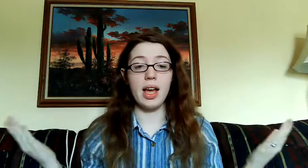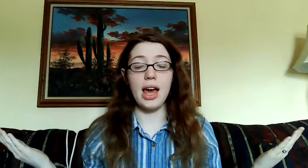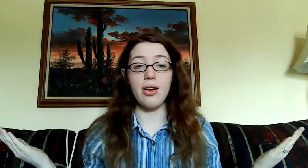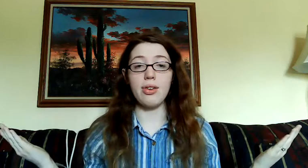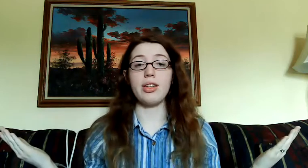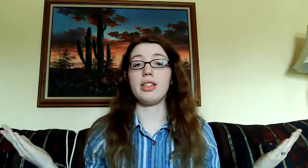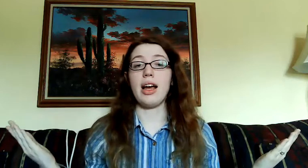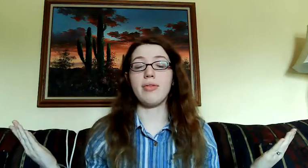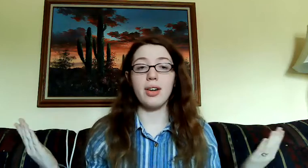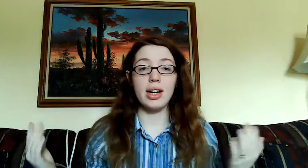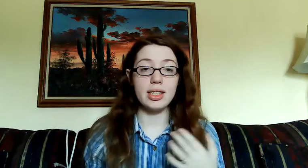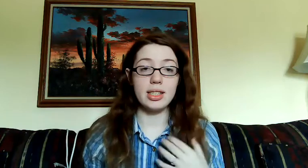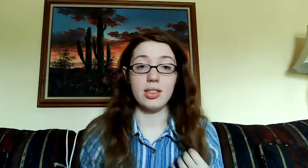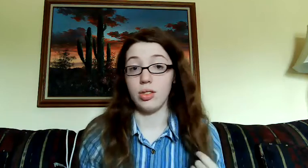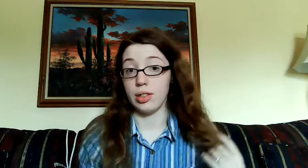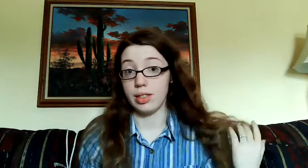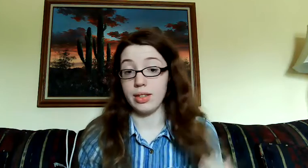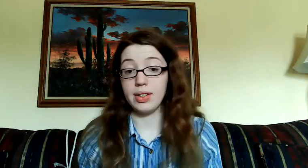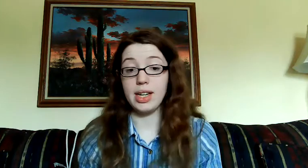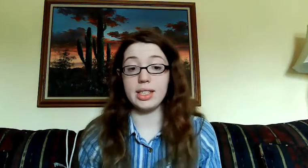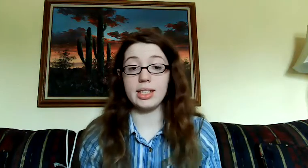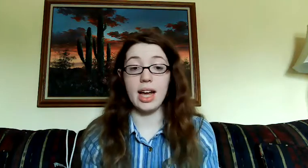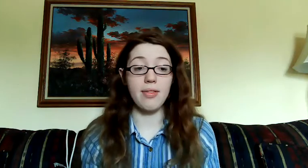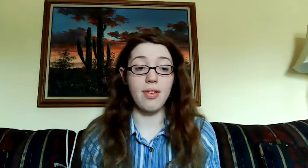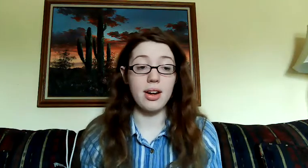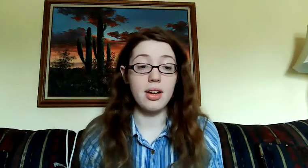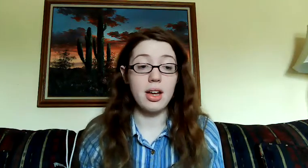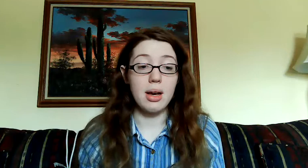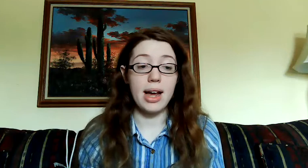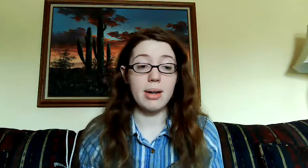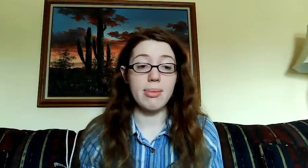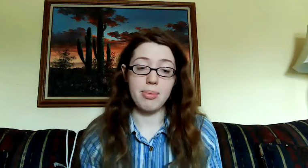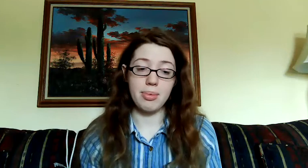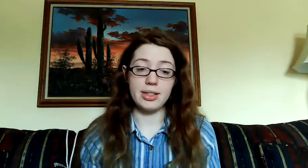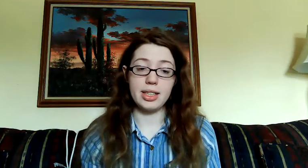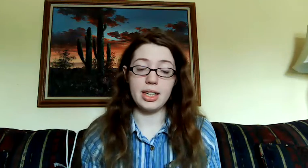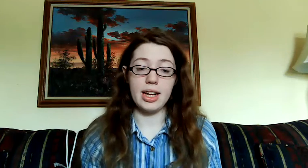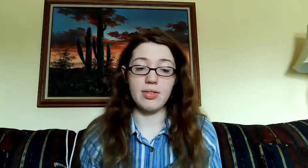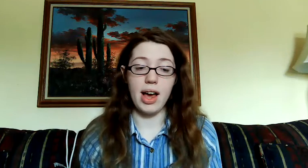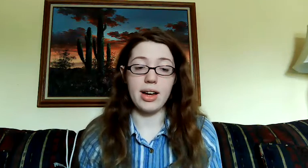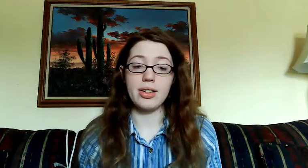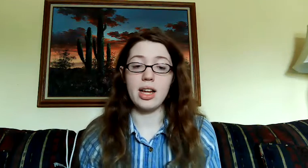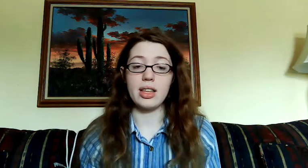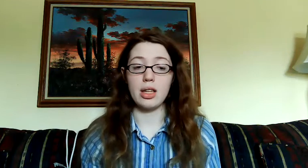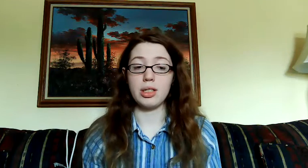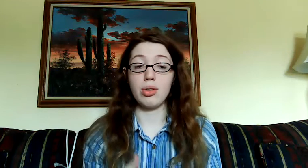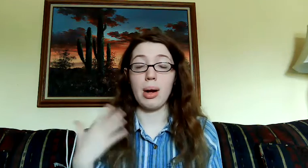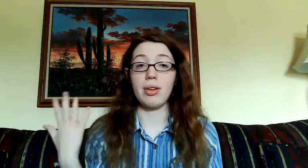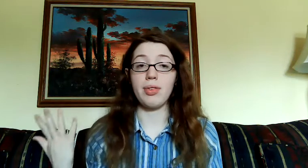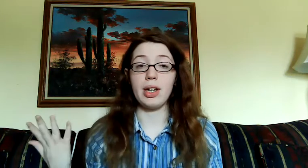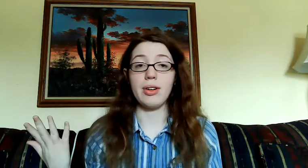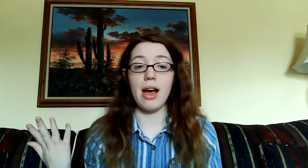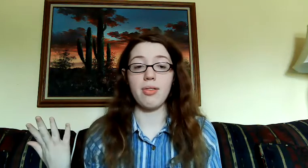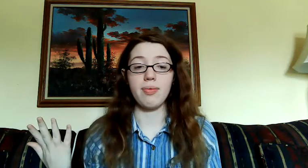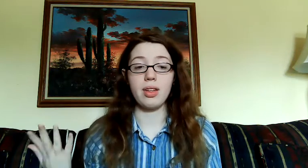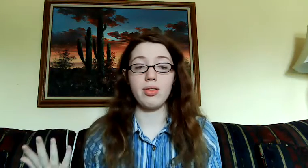know the sign for it, or if there even is a sign for it. But I could make up one using the classifiers, and the other person would probably figure it out. Of course, I would